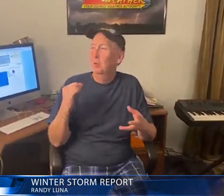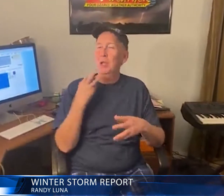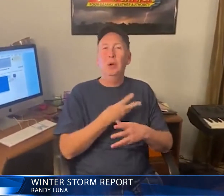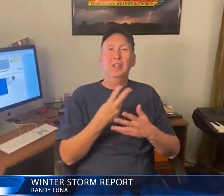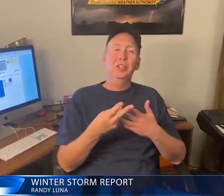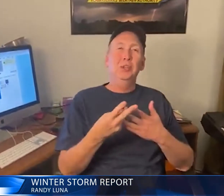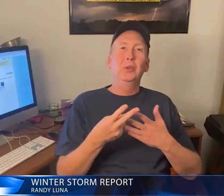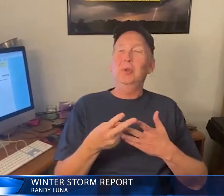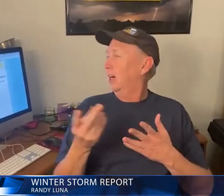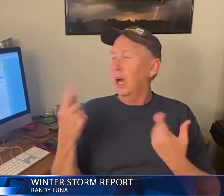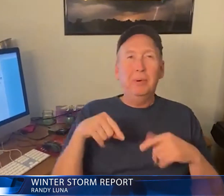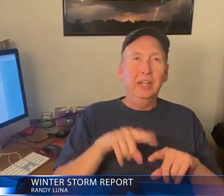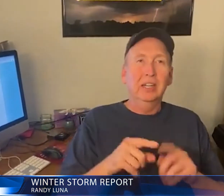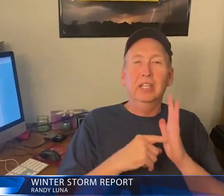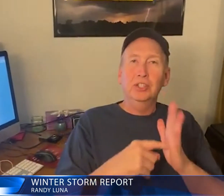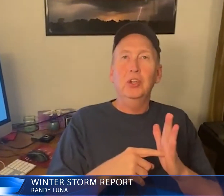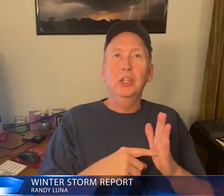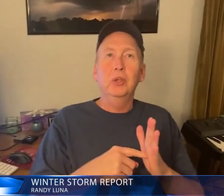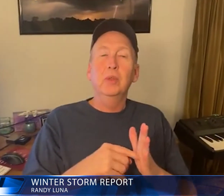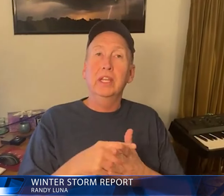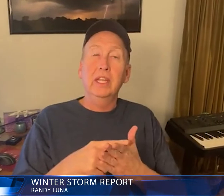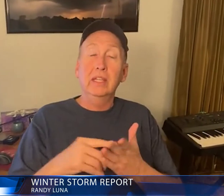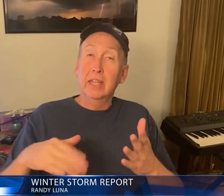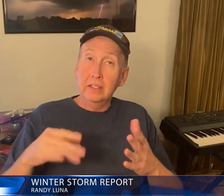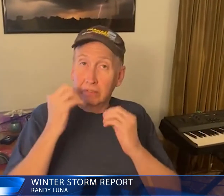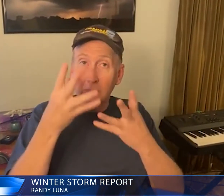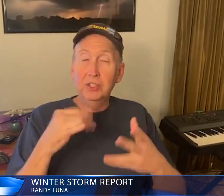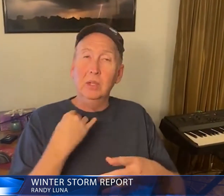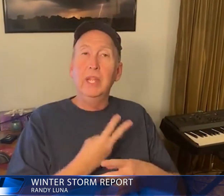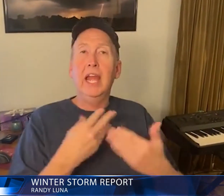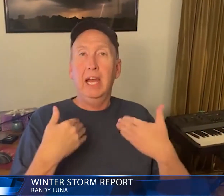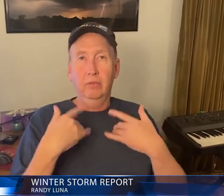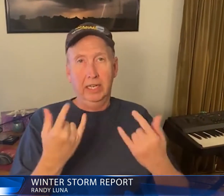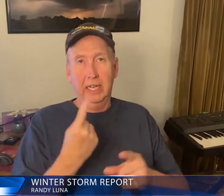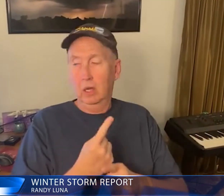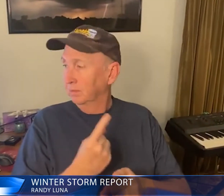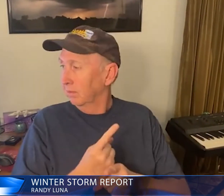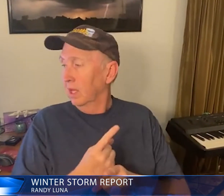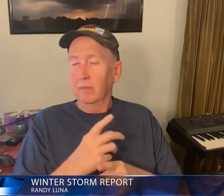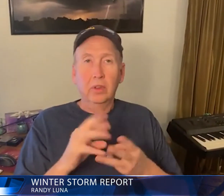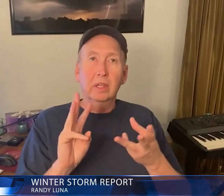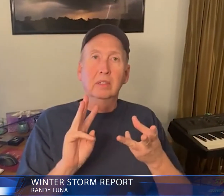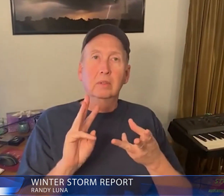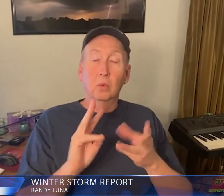We wanted to hop on here and show you the latest information that we have right now for the